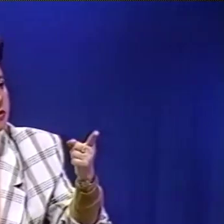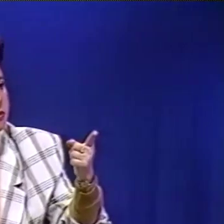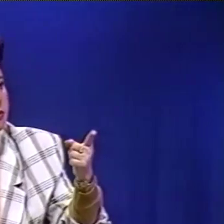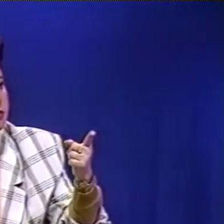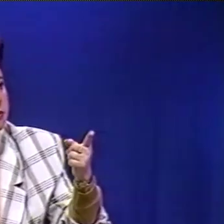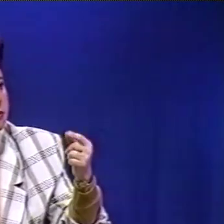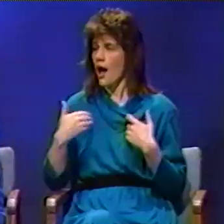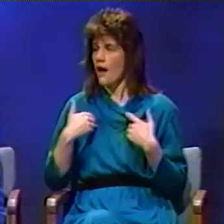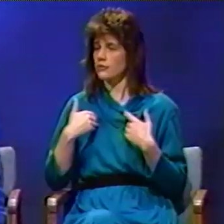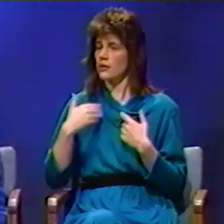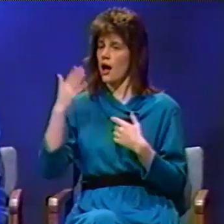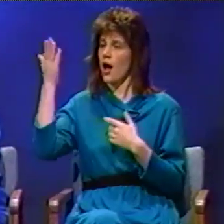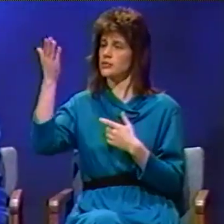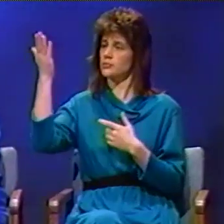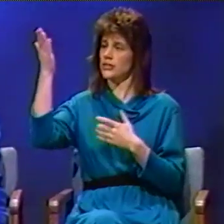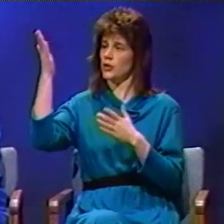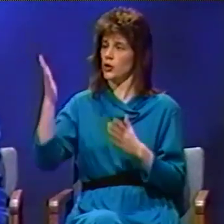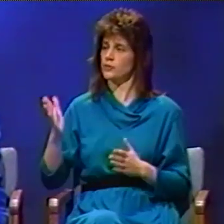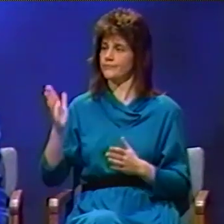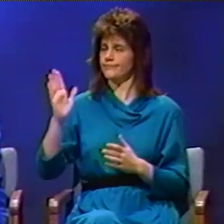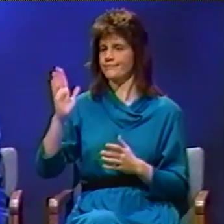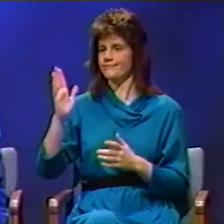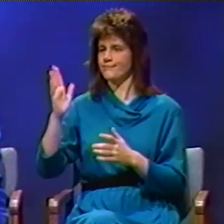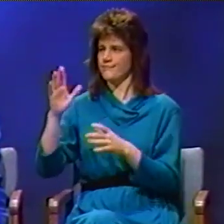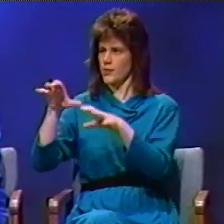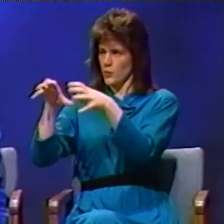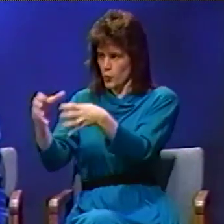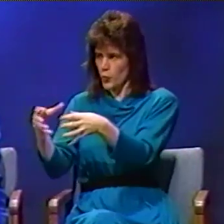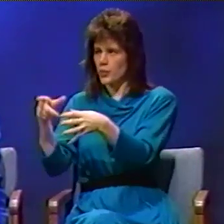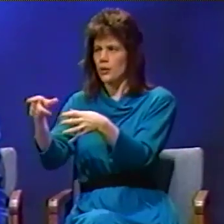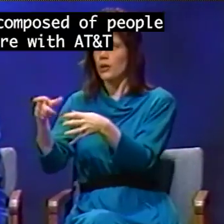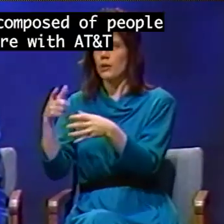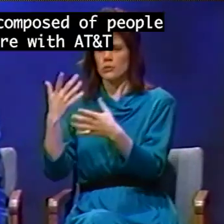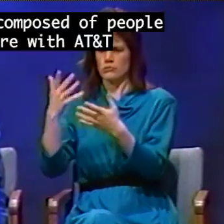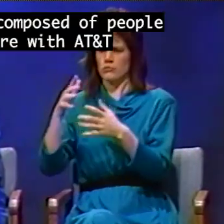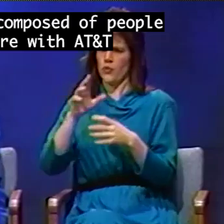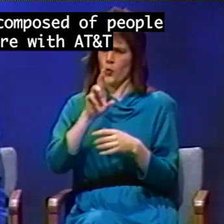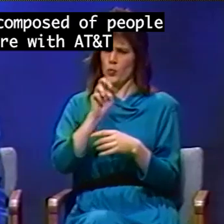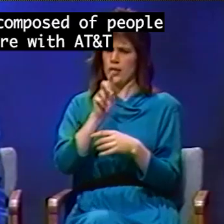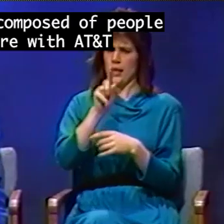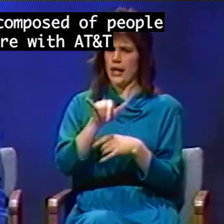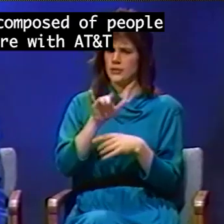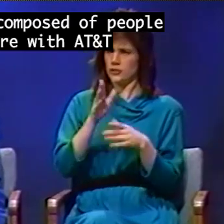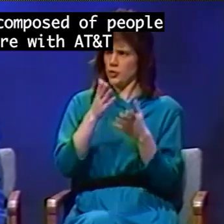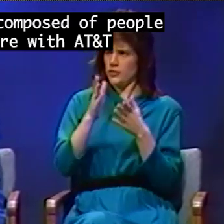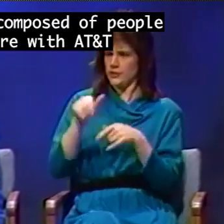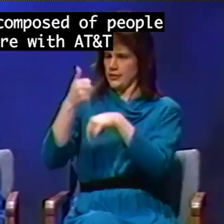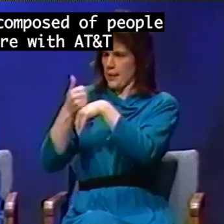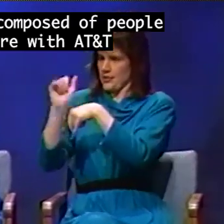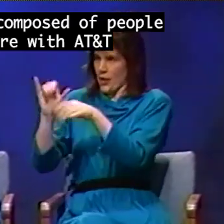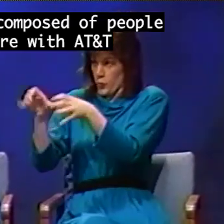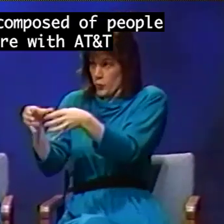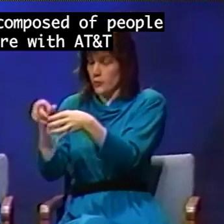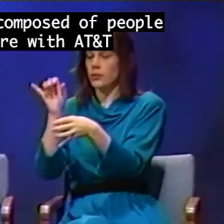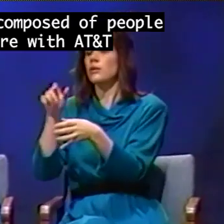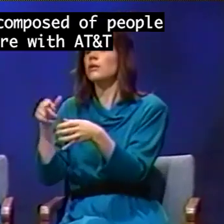speakers bureau which has been established through the relay service, and it is composed of people who are